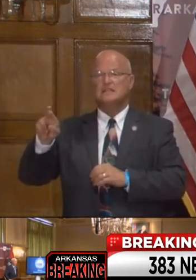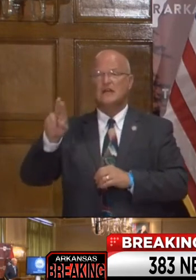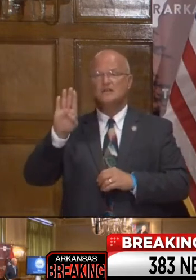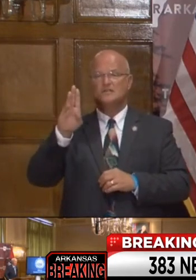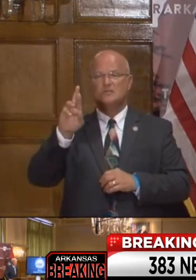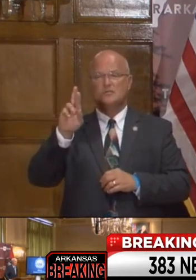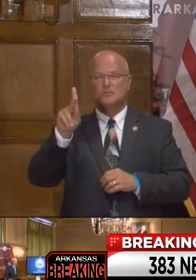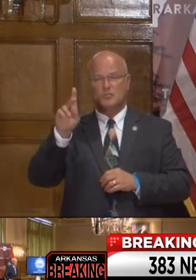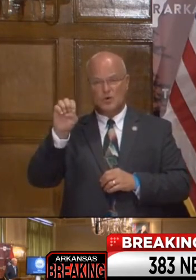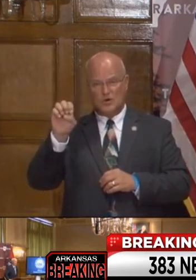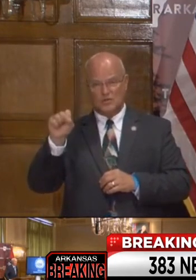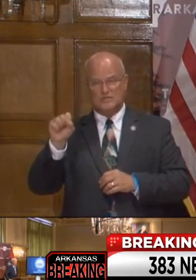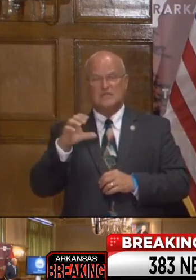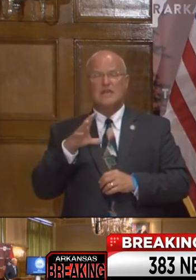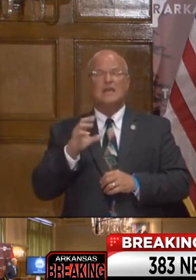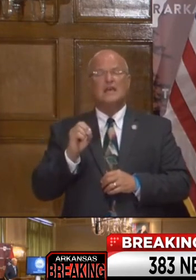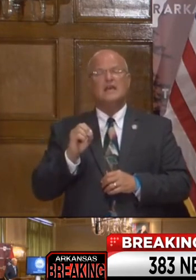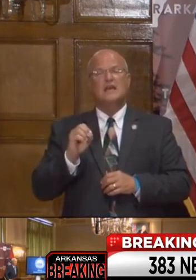Burks, and